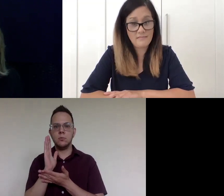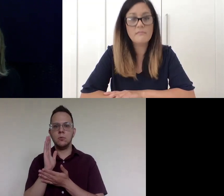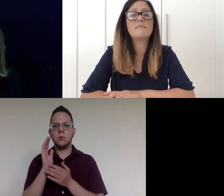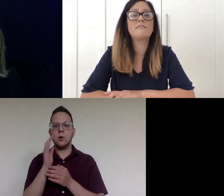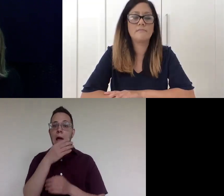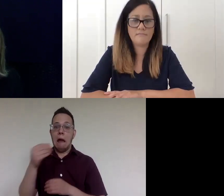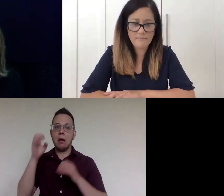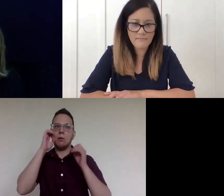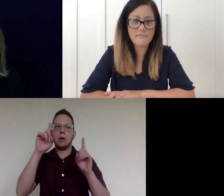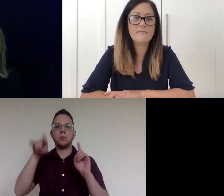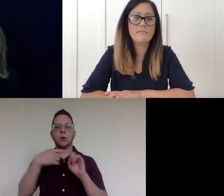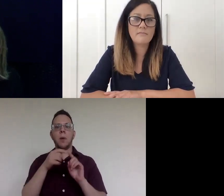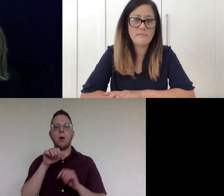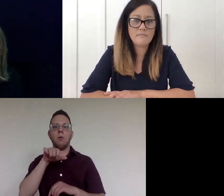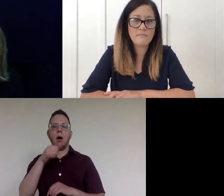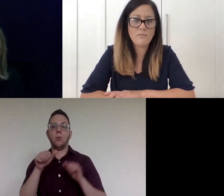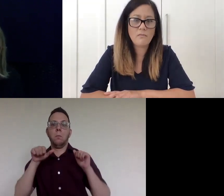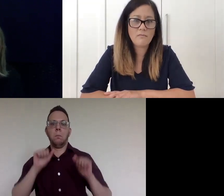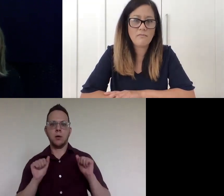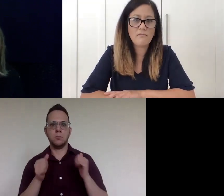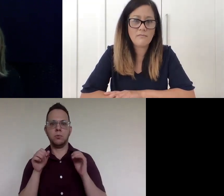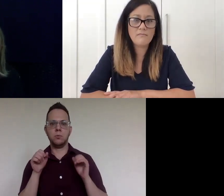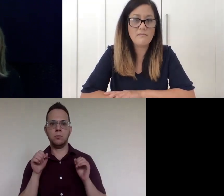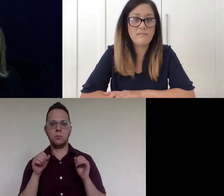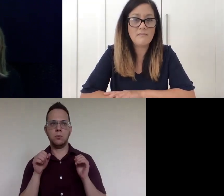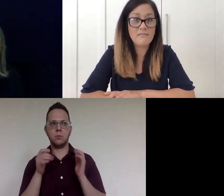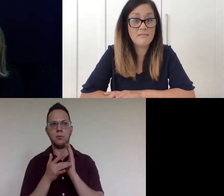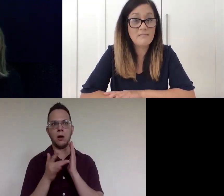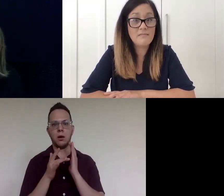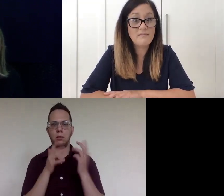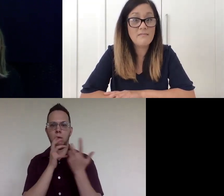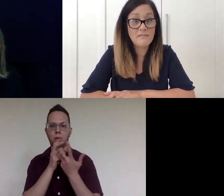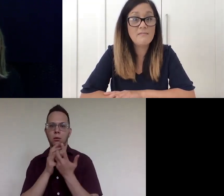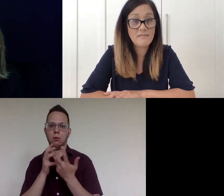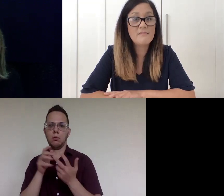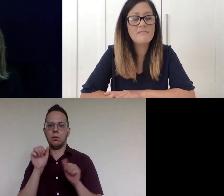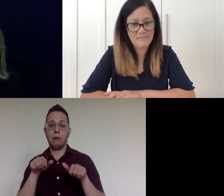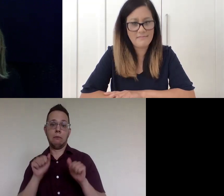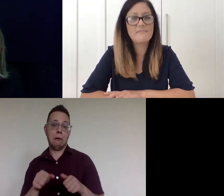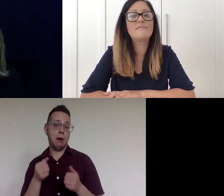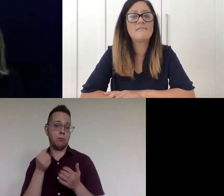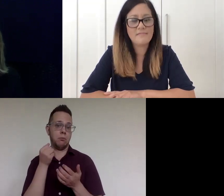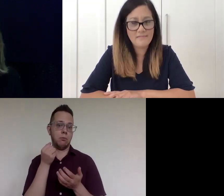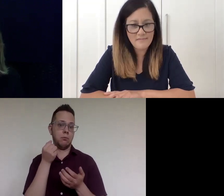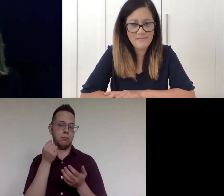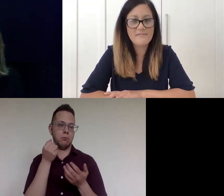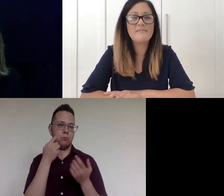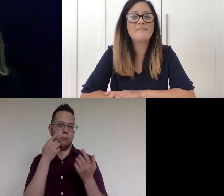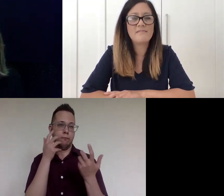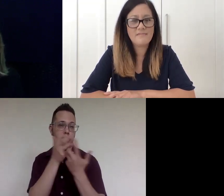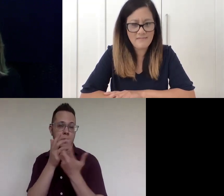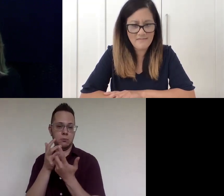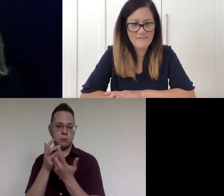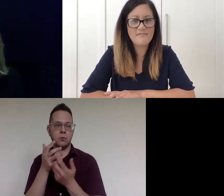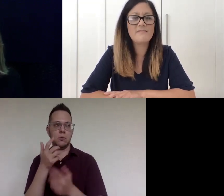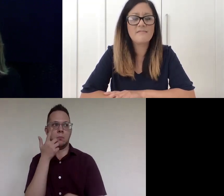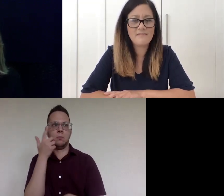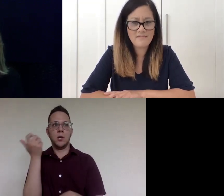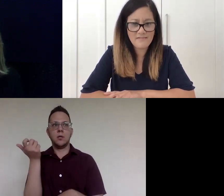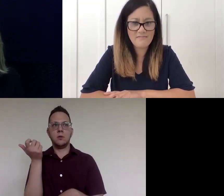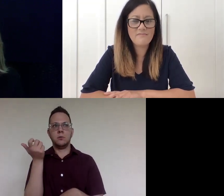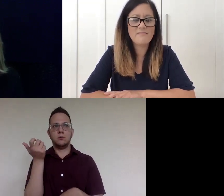rights and educate them about other possible technical accommodations, things that will fit